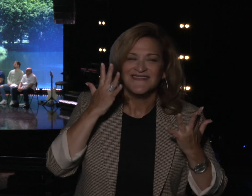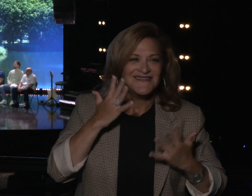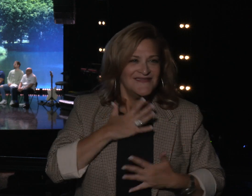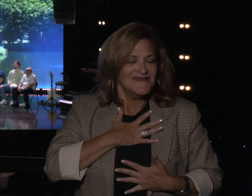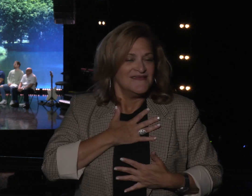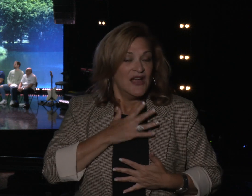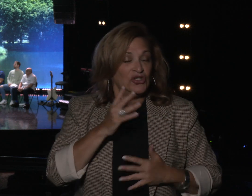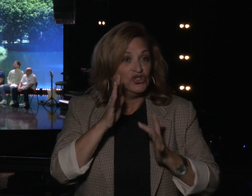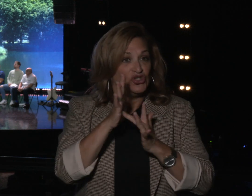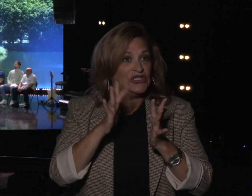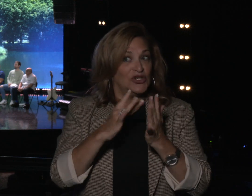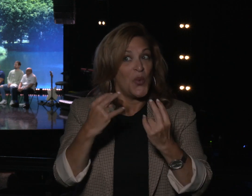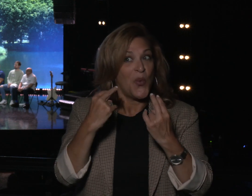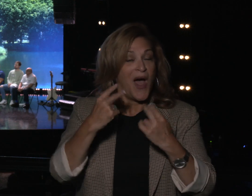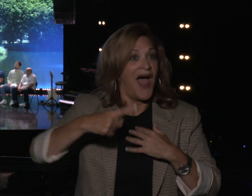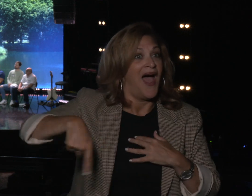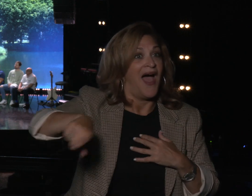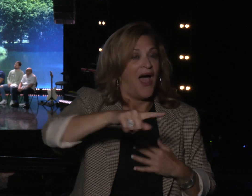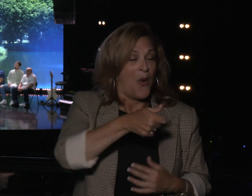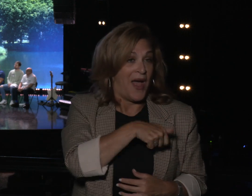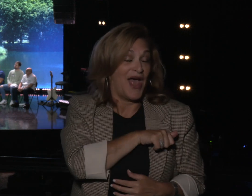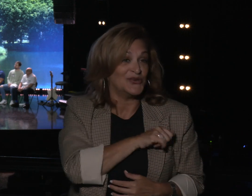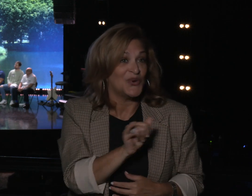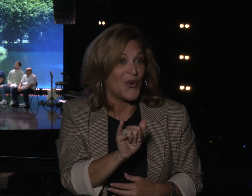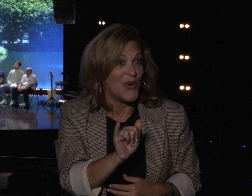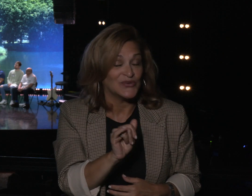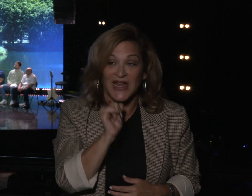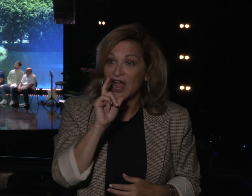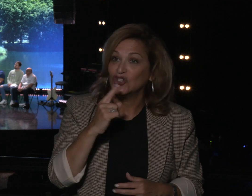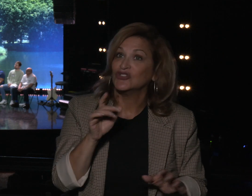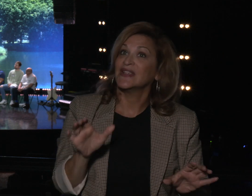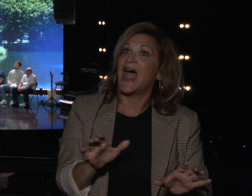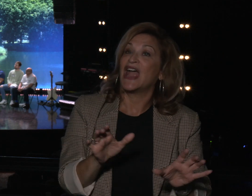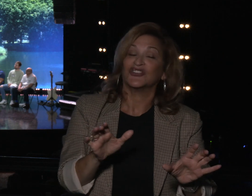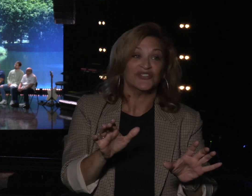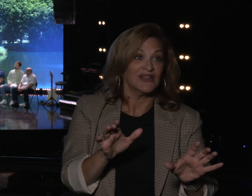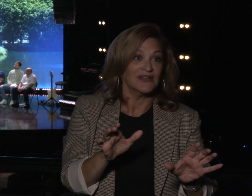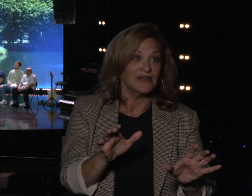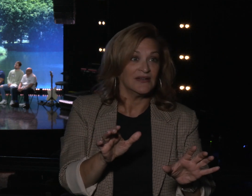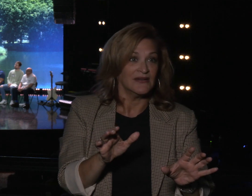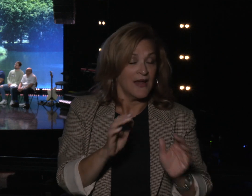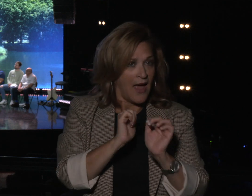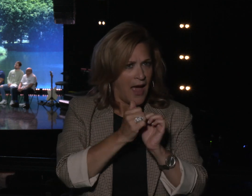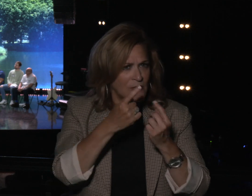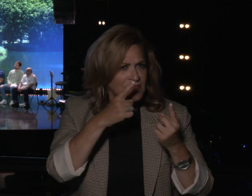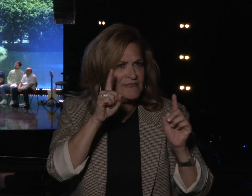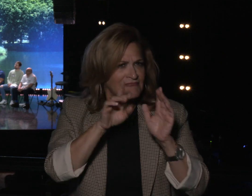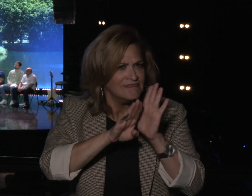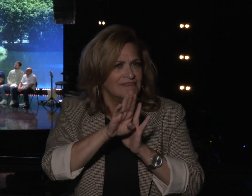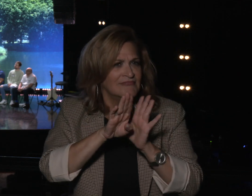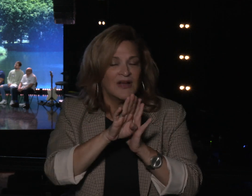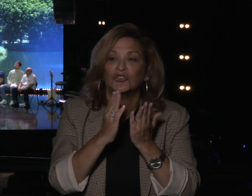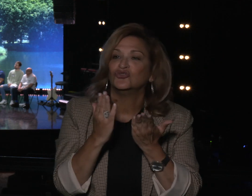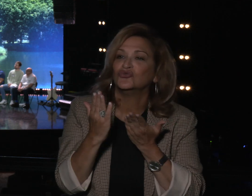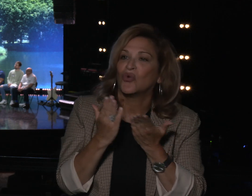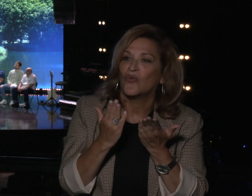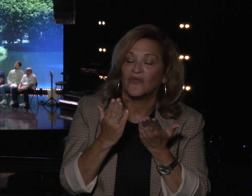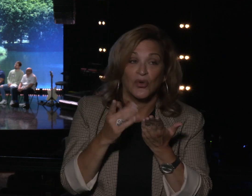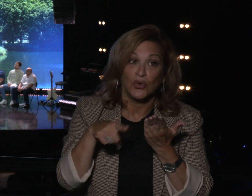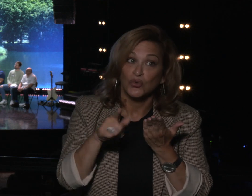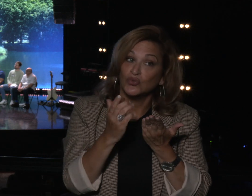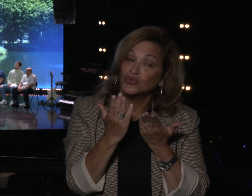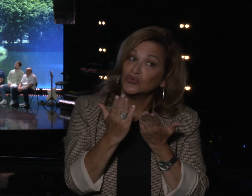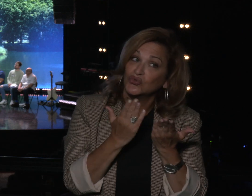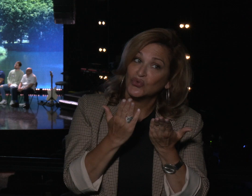actions. And the secret to success is service. And serving requires sacrifice. You cannot serve